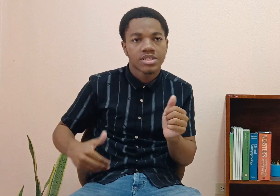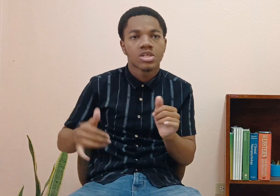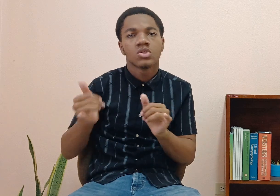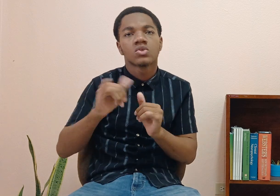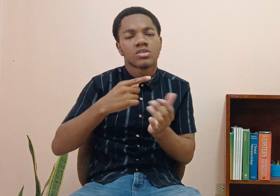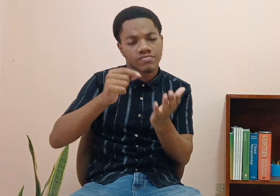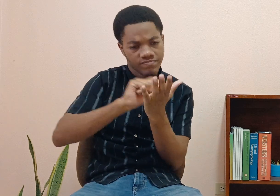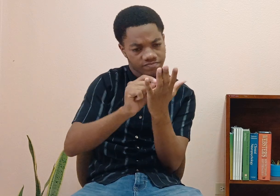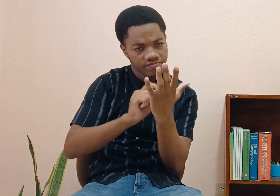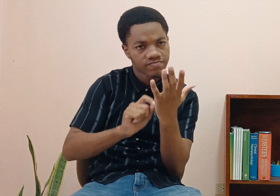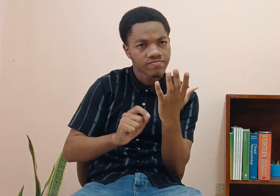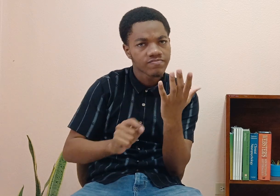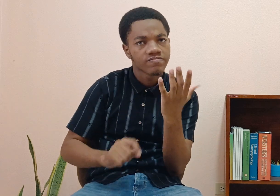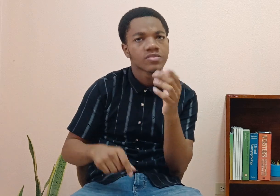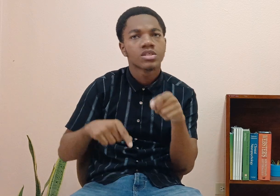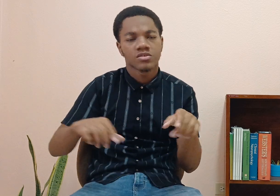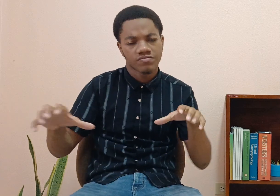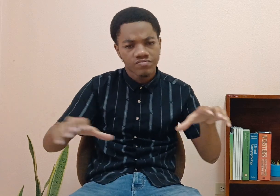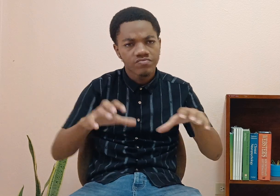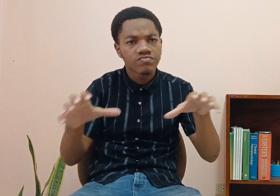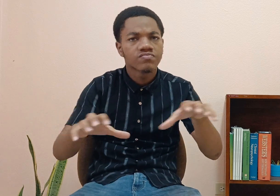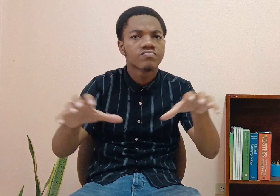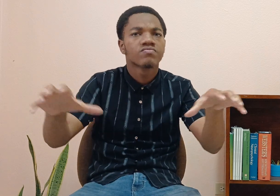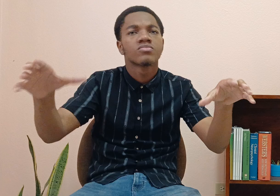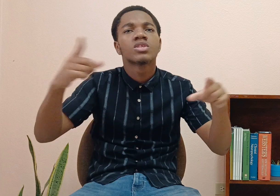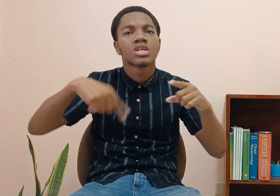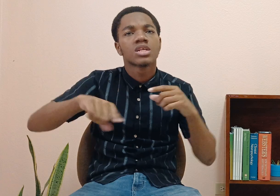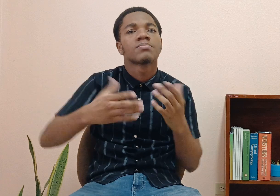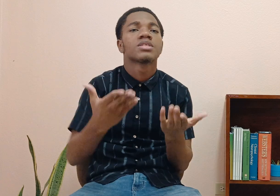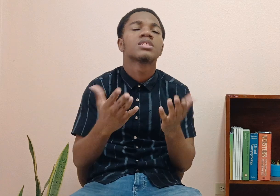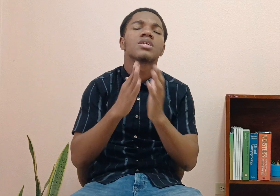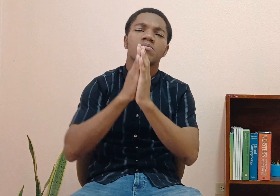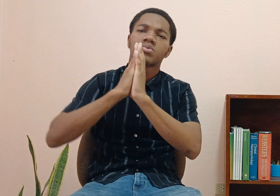These things I ask for on behalf of my